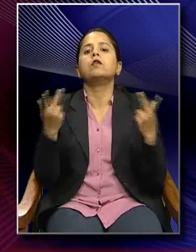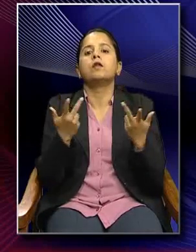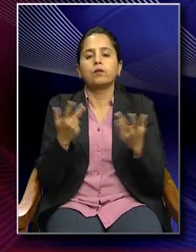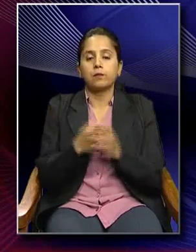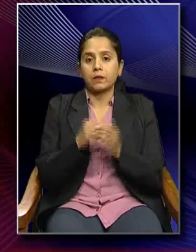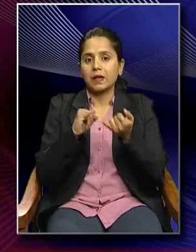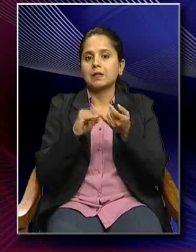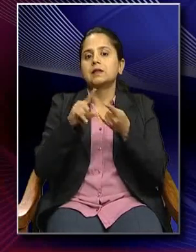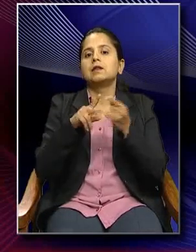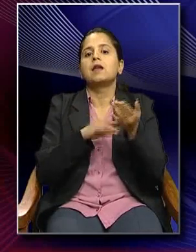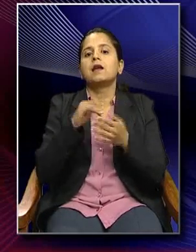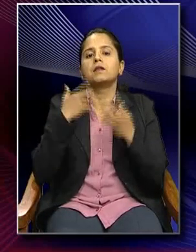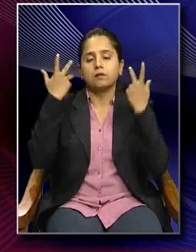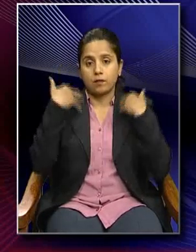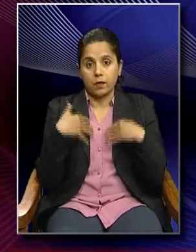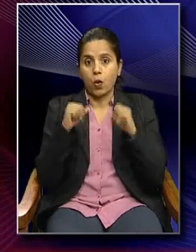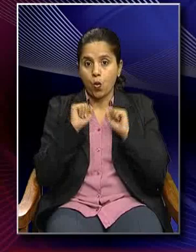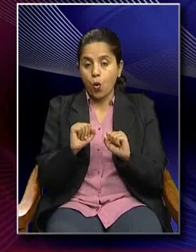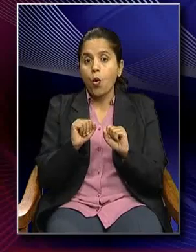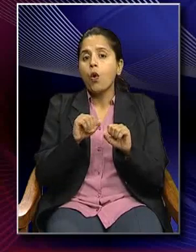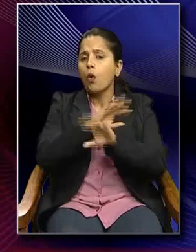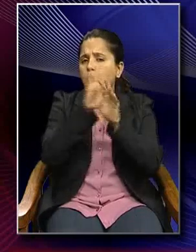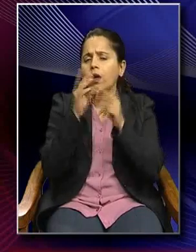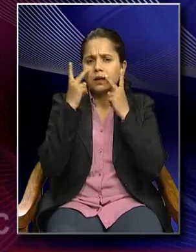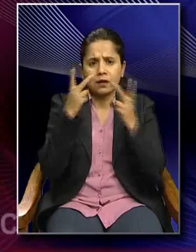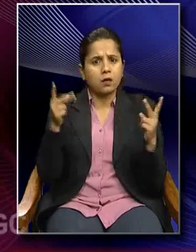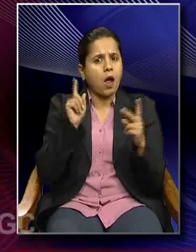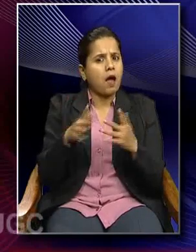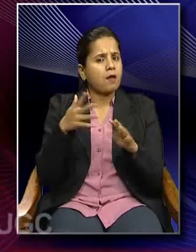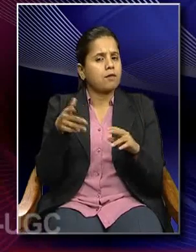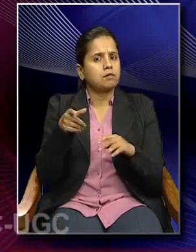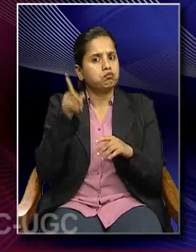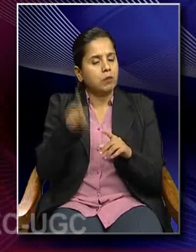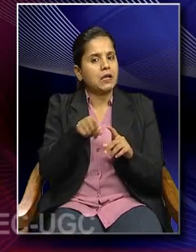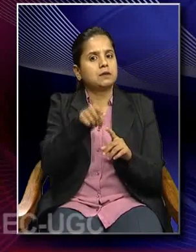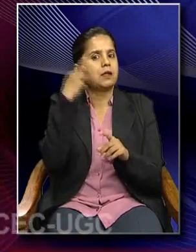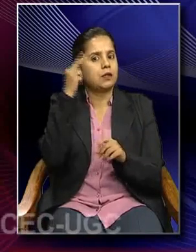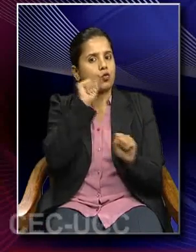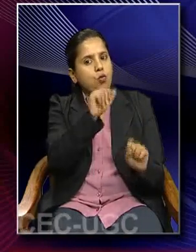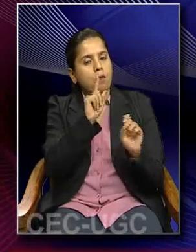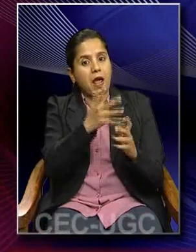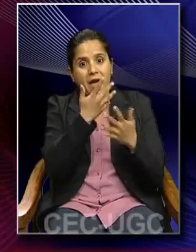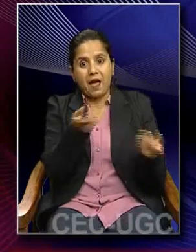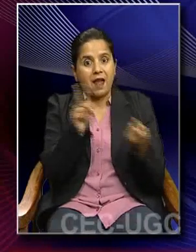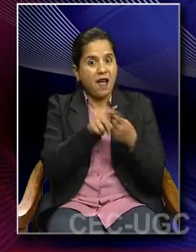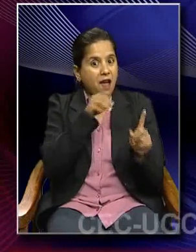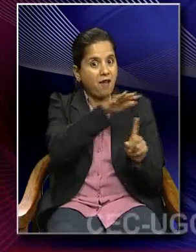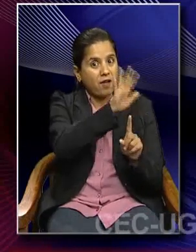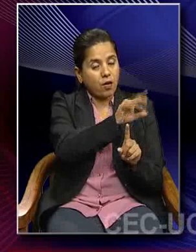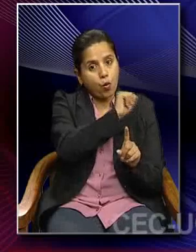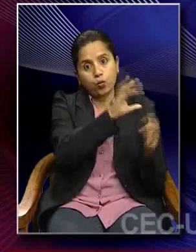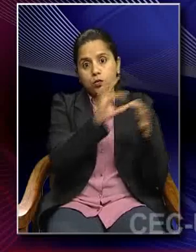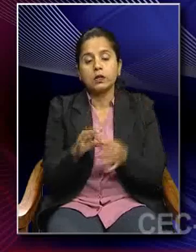So it is observed that every effect must have a cause. From this whole idea